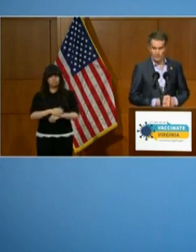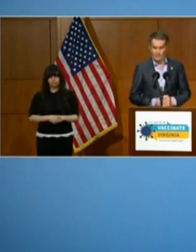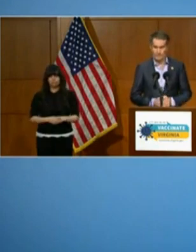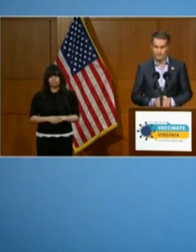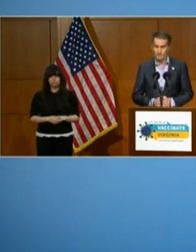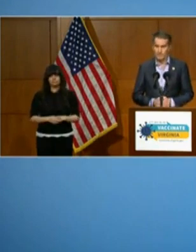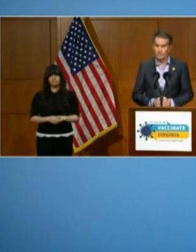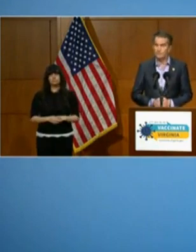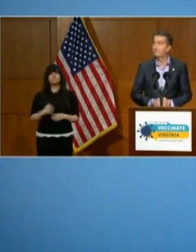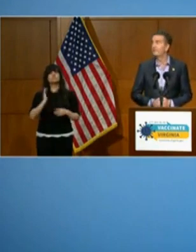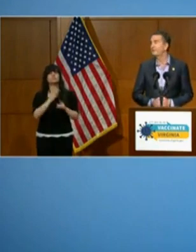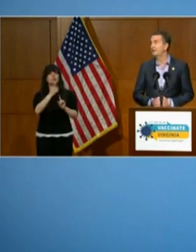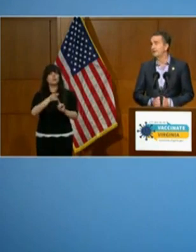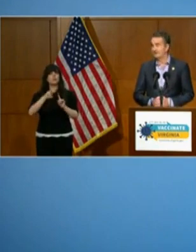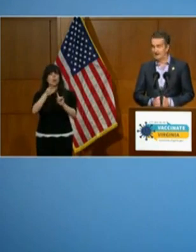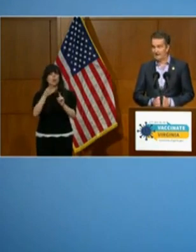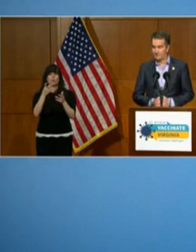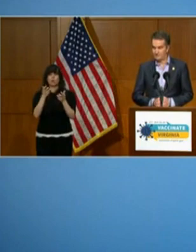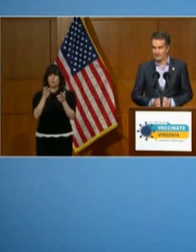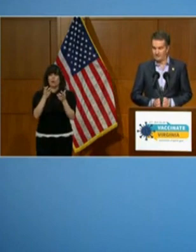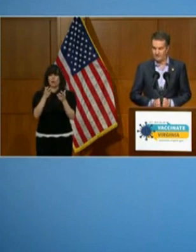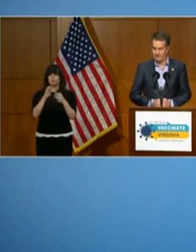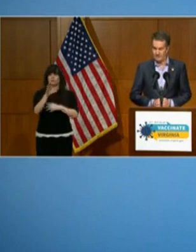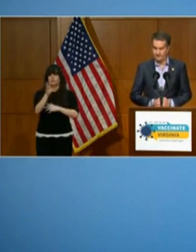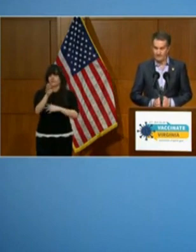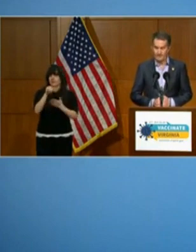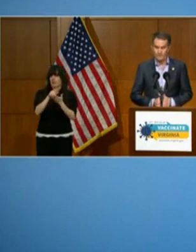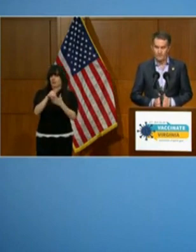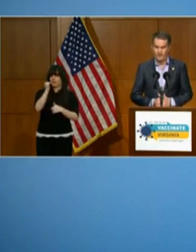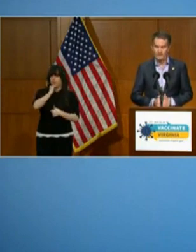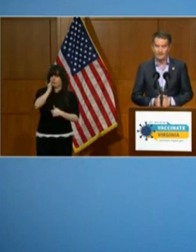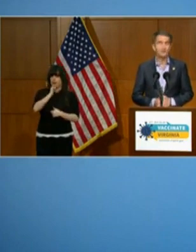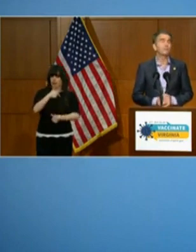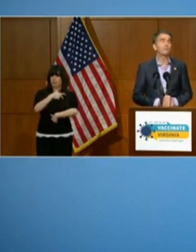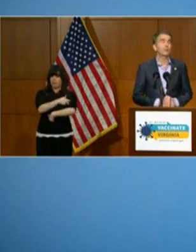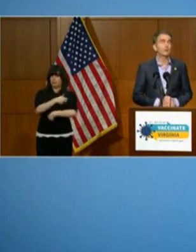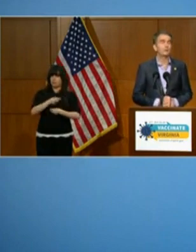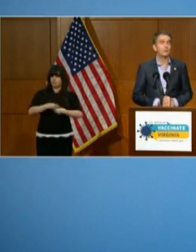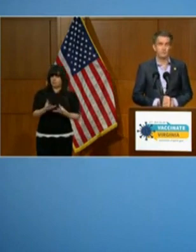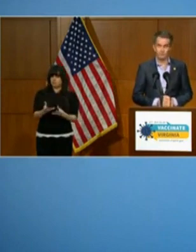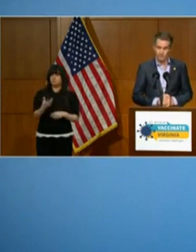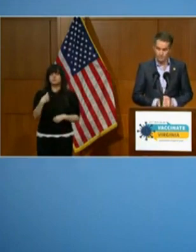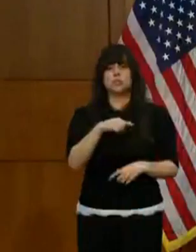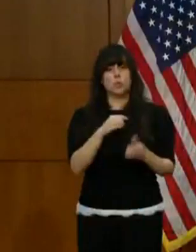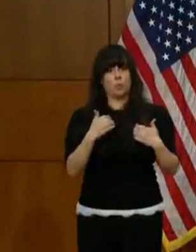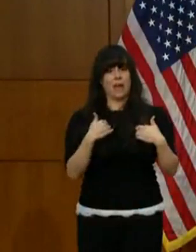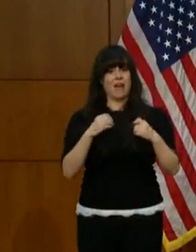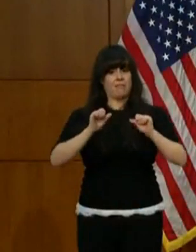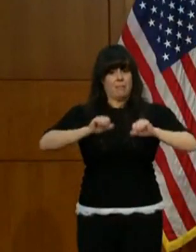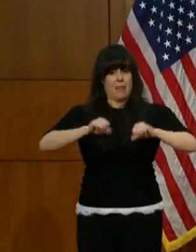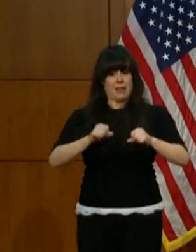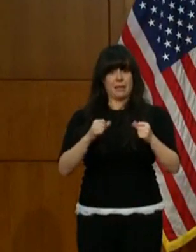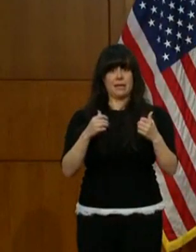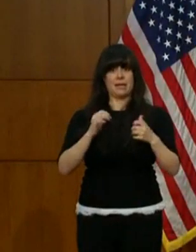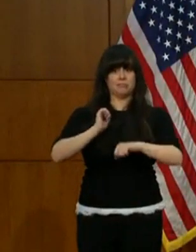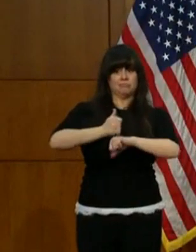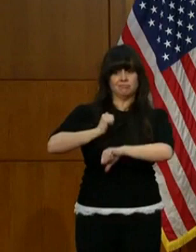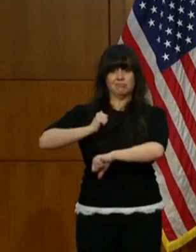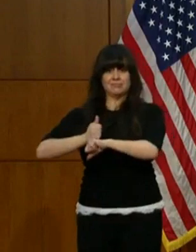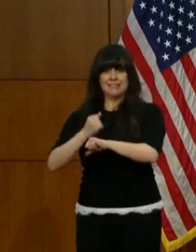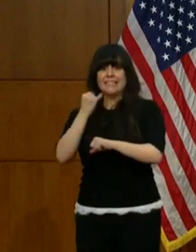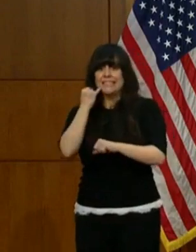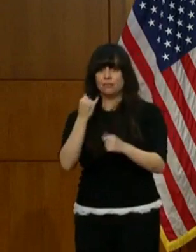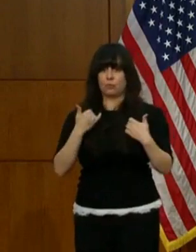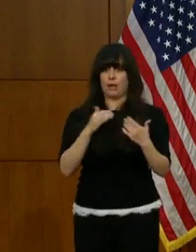goal is to be doing 50,000 shots a day. We have the infrastructure to do that when we can get the